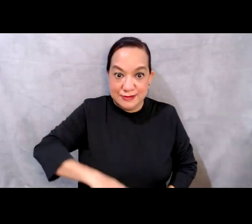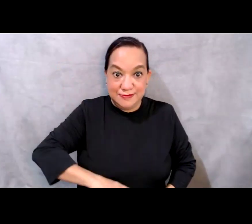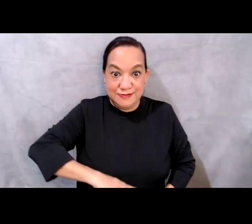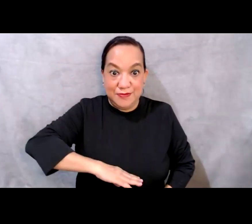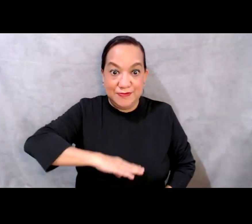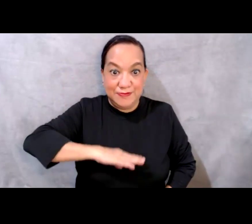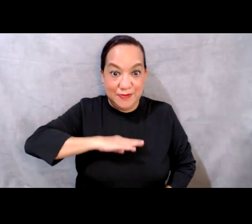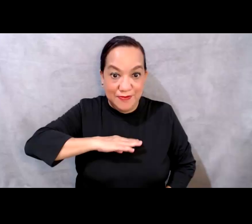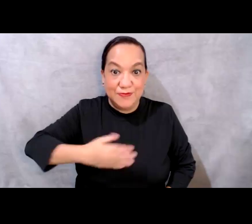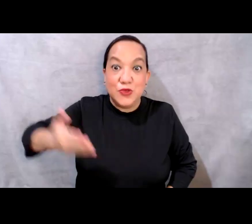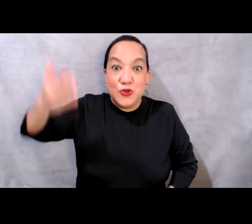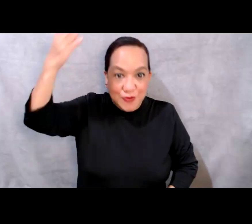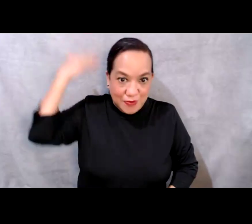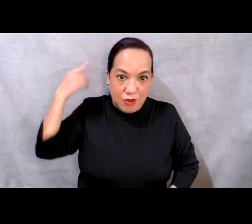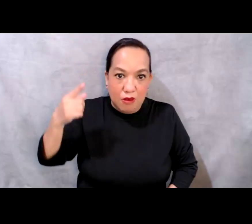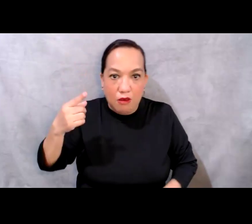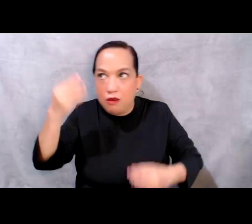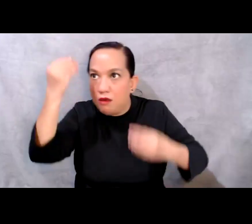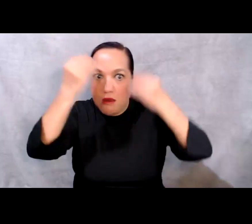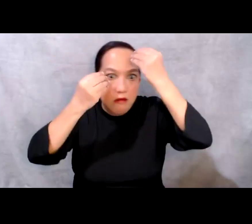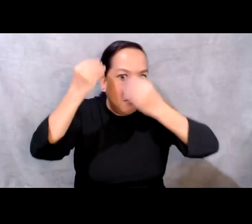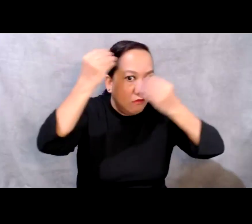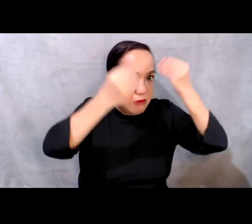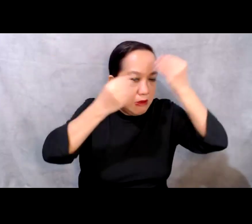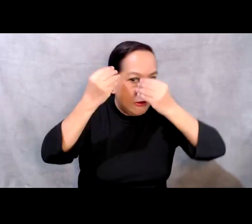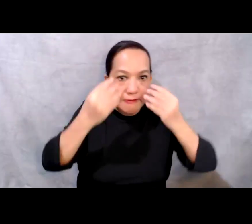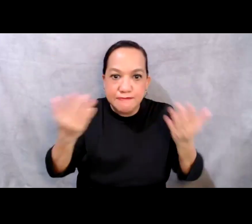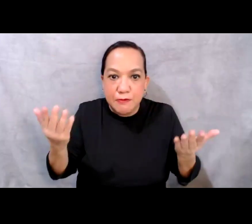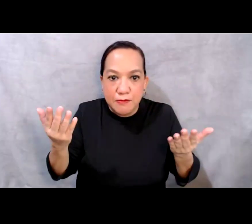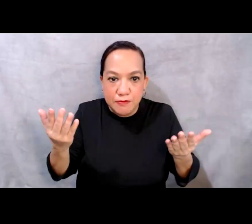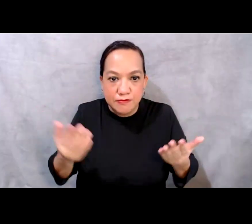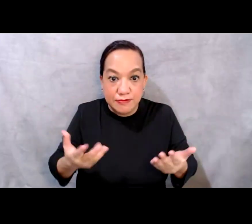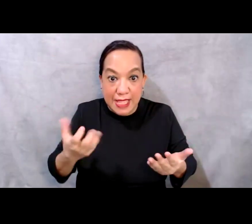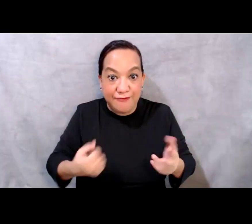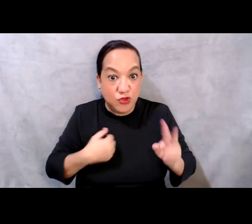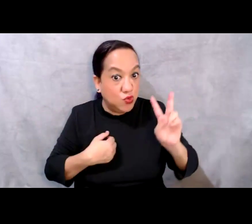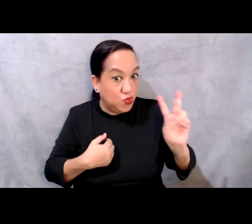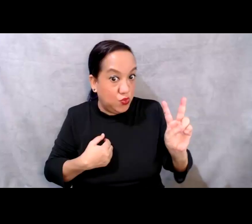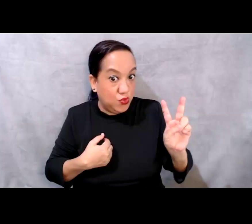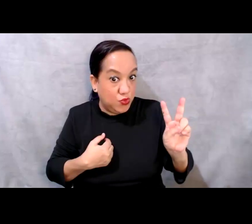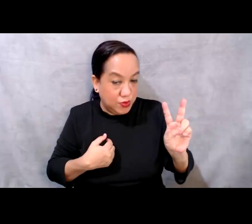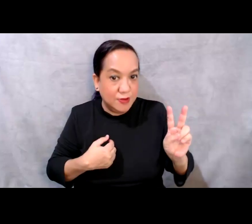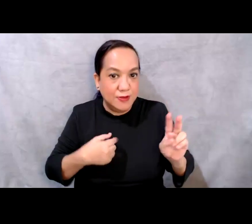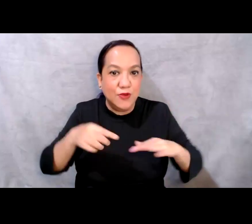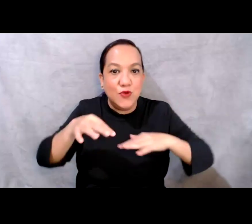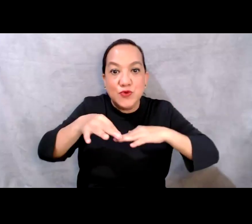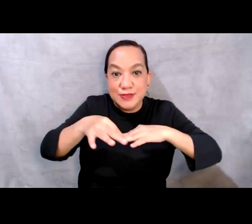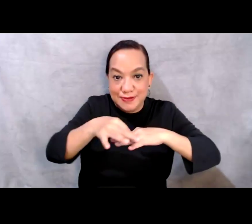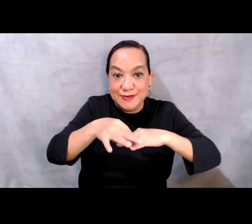2 young kids to support. What do? You just gird up, tuck in your sari into your